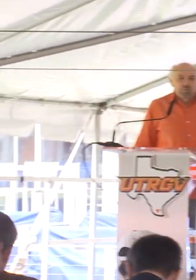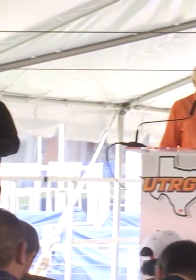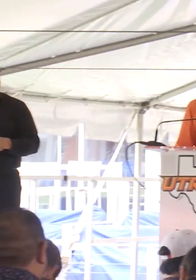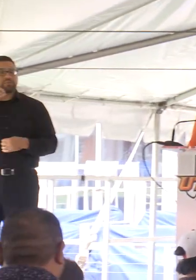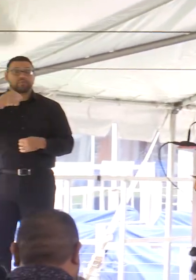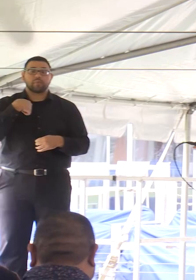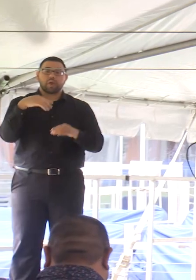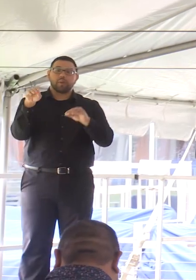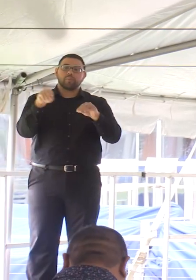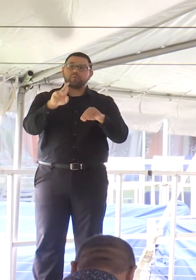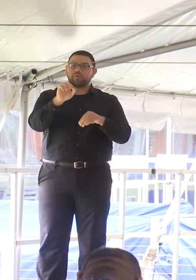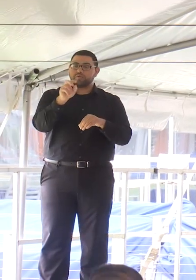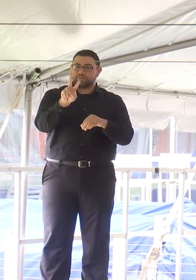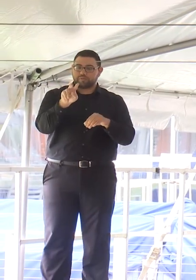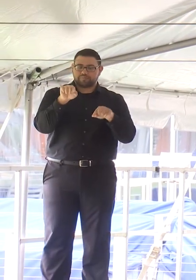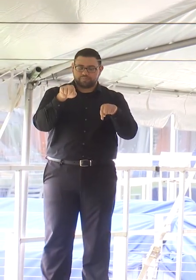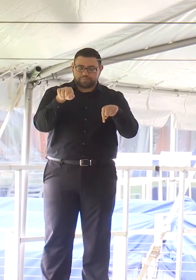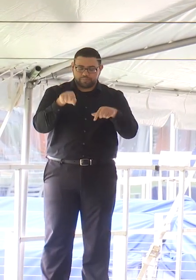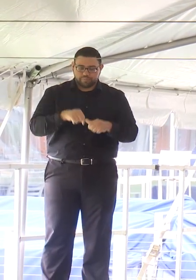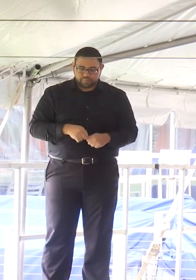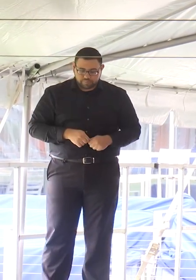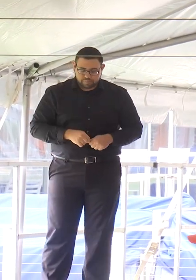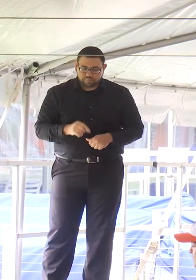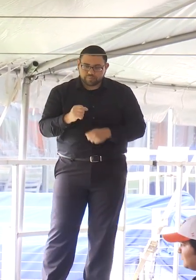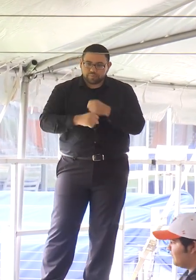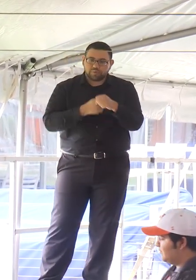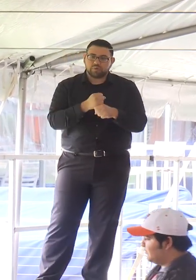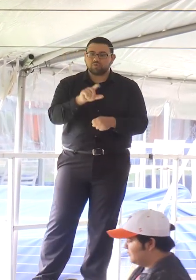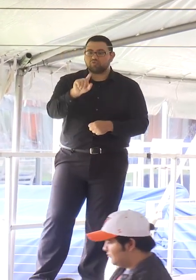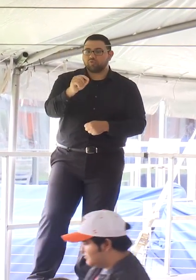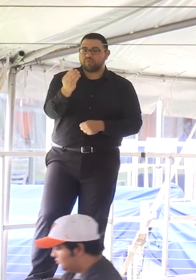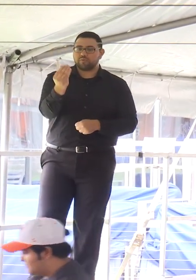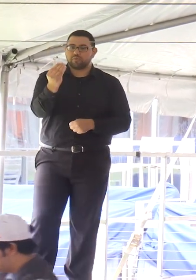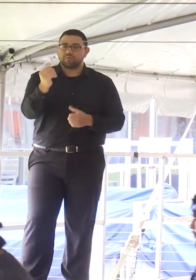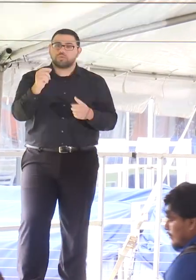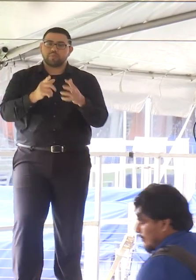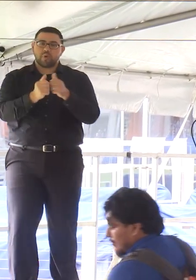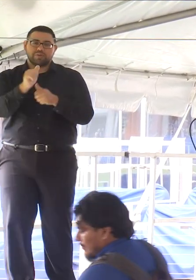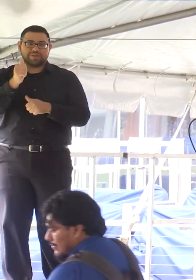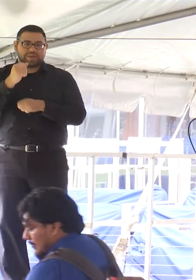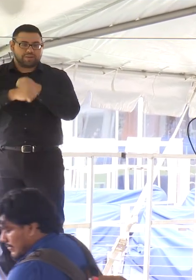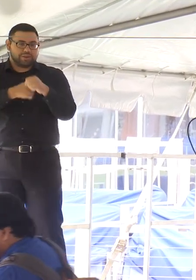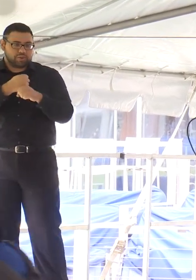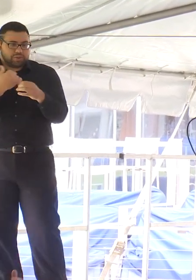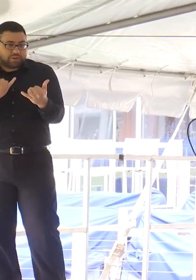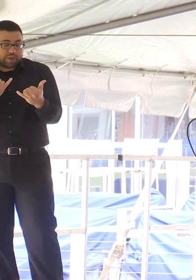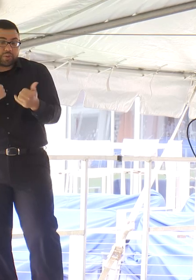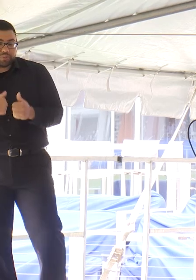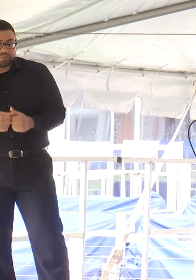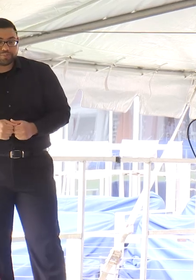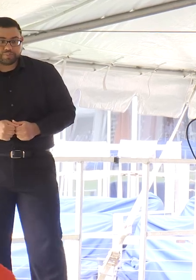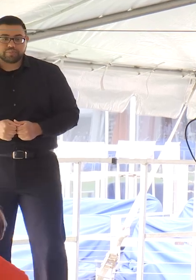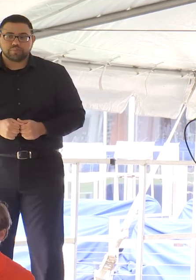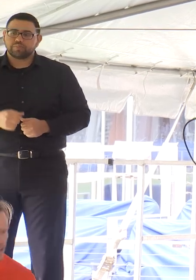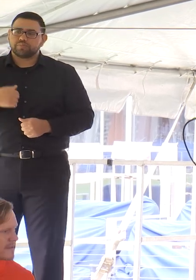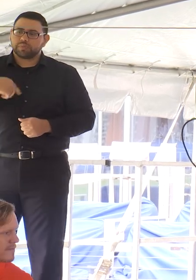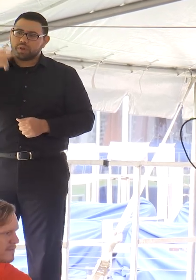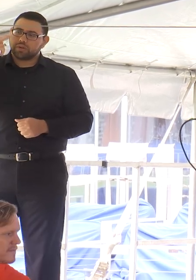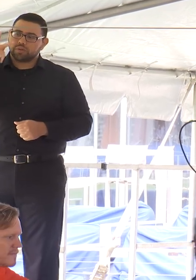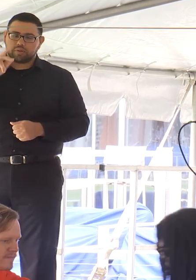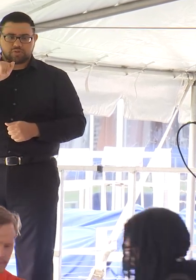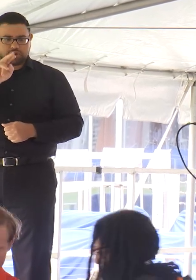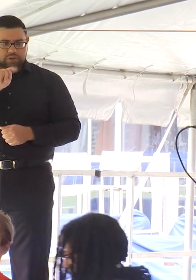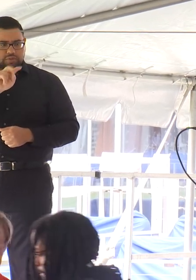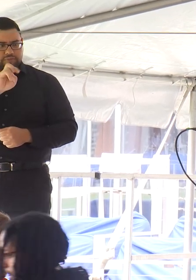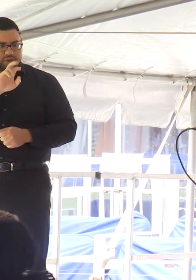So when I moved to the Rio Grande Valley in 2014, it's been almost 10 years now, I saw